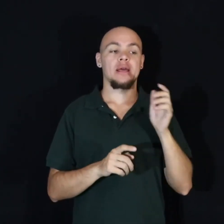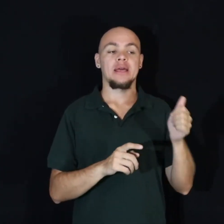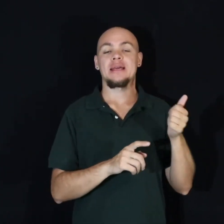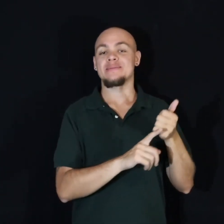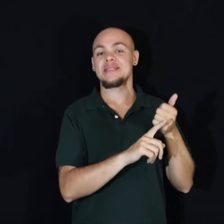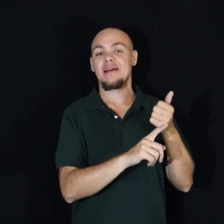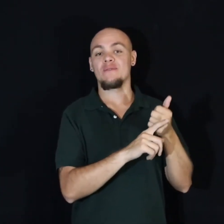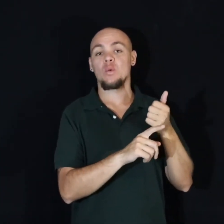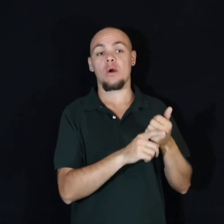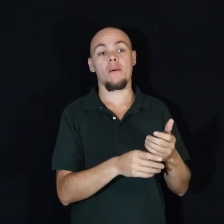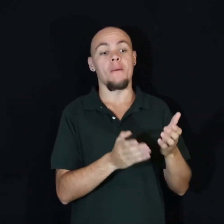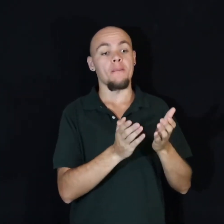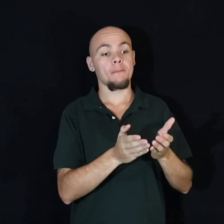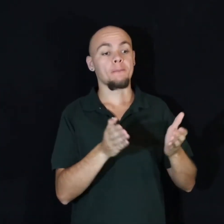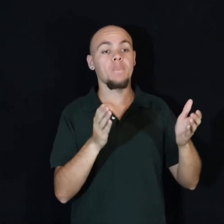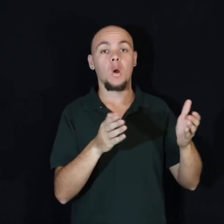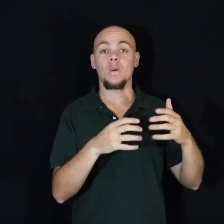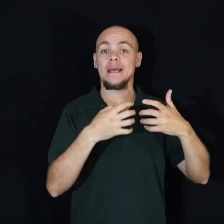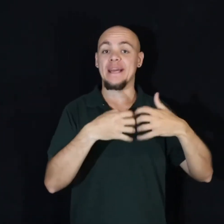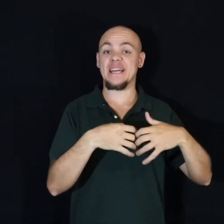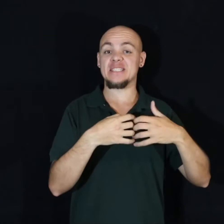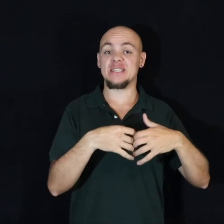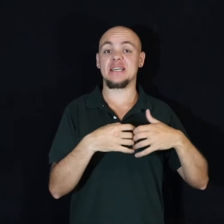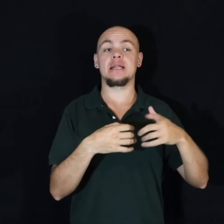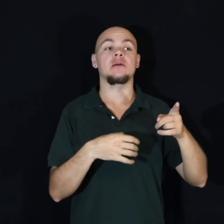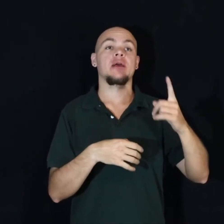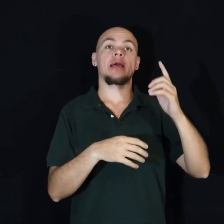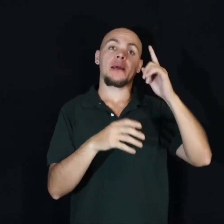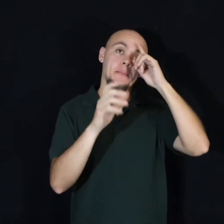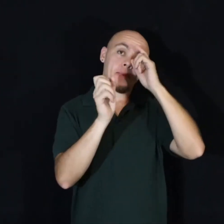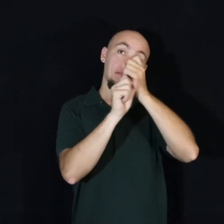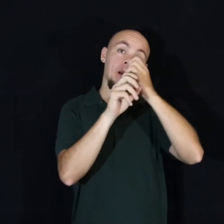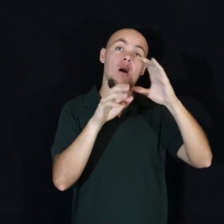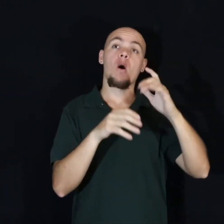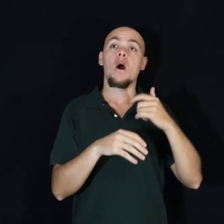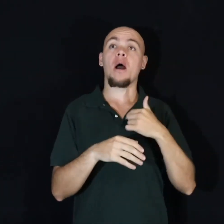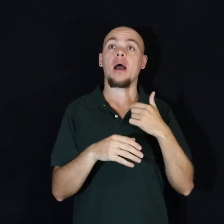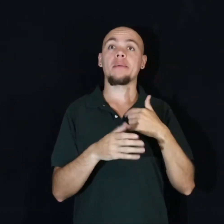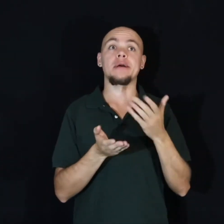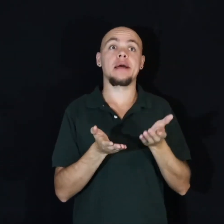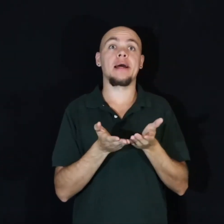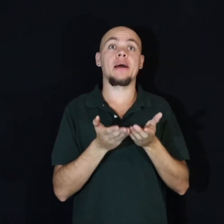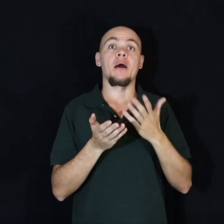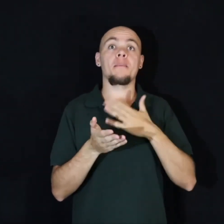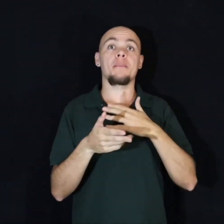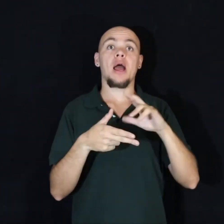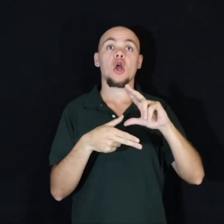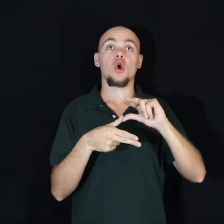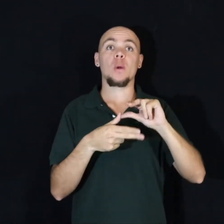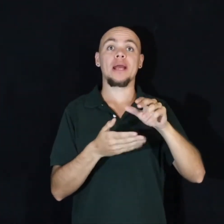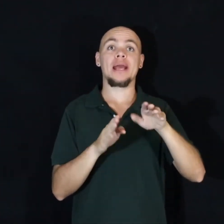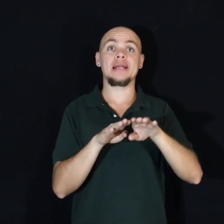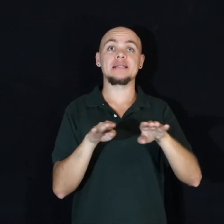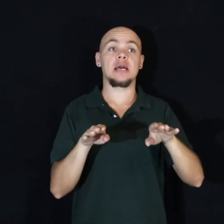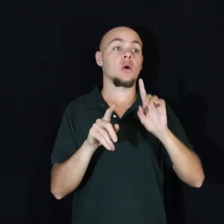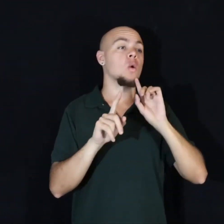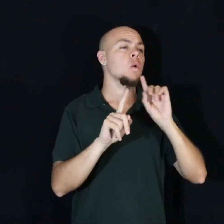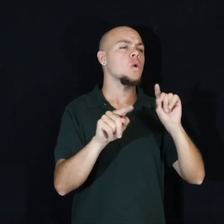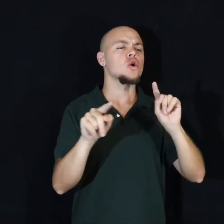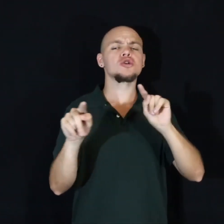combined, so he had to imagine himself standing on his own hurricane deck, giving the orders and executing them. "Stop her,